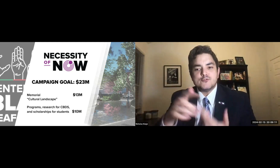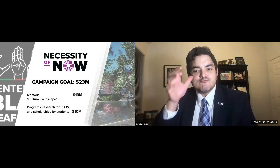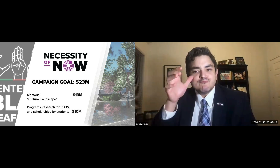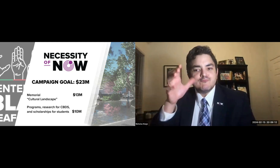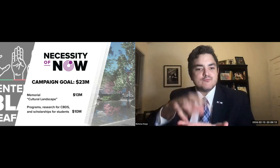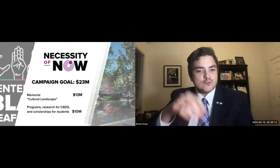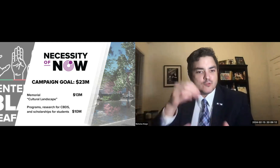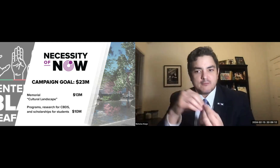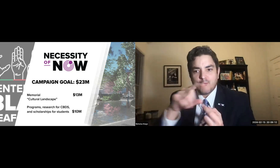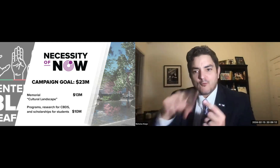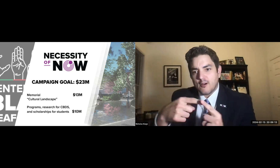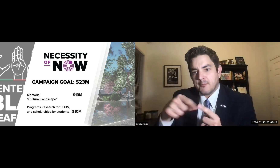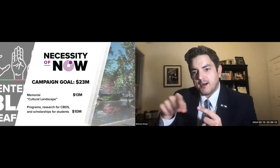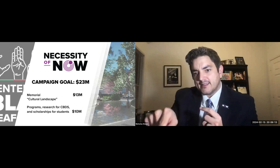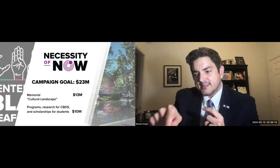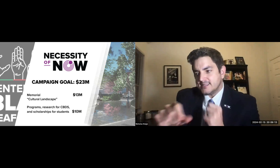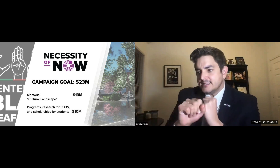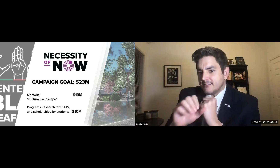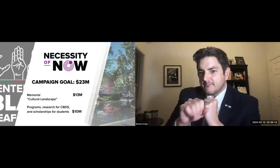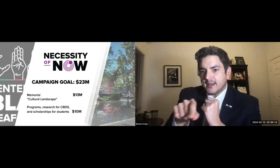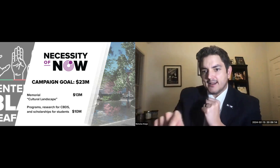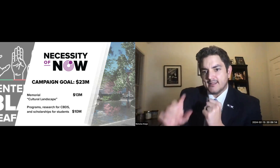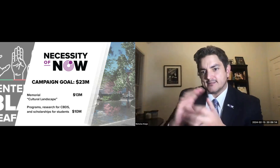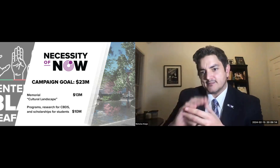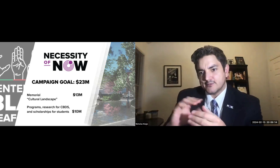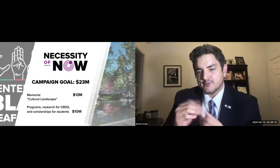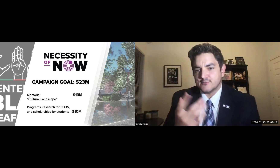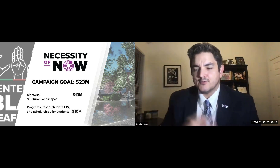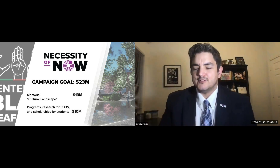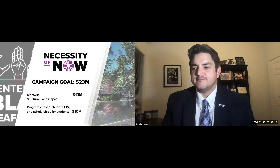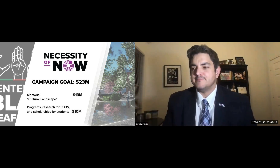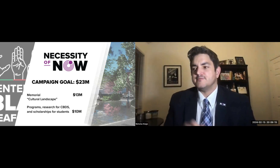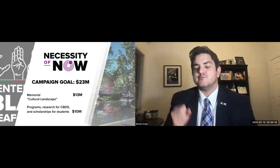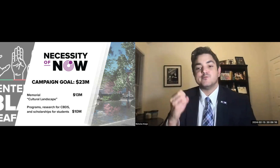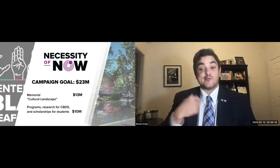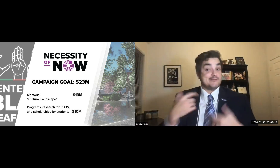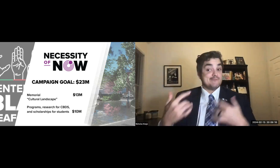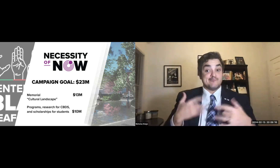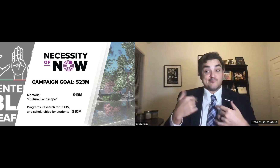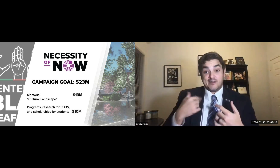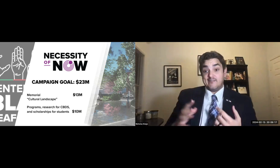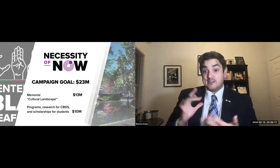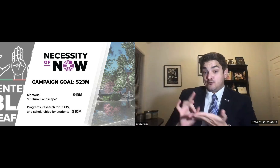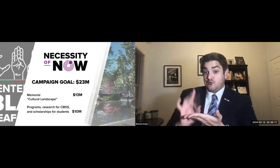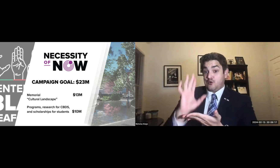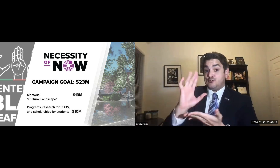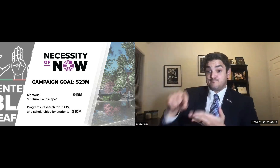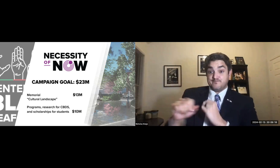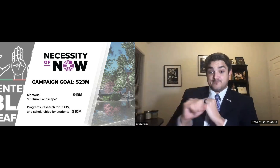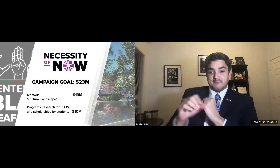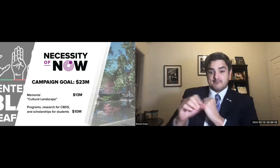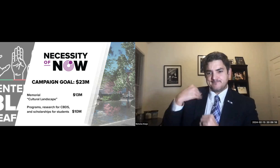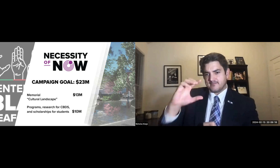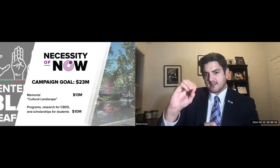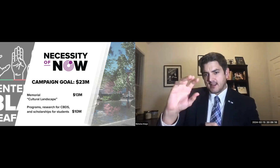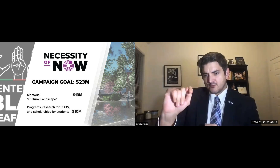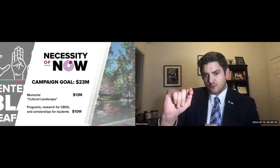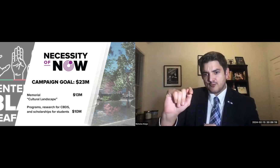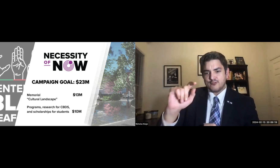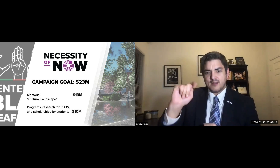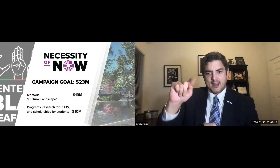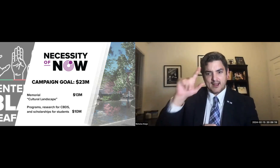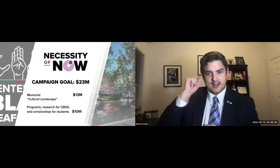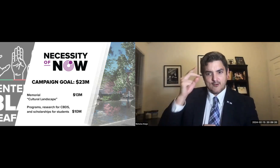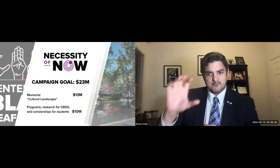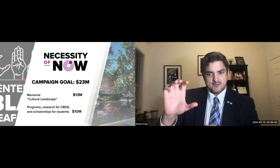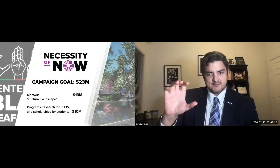into the world. That's something that resonates with everyone. So that's what's really exciting about this campaign as well. So